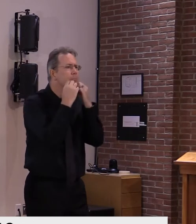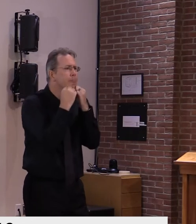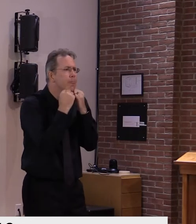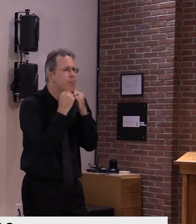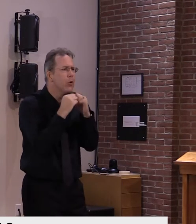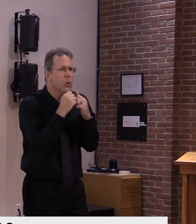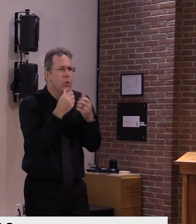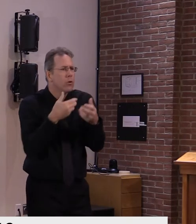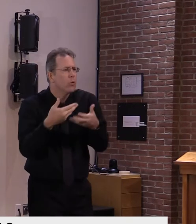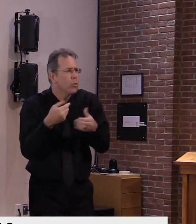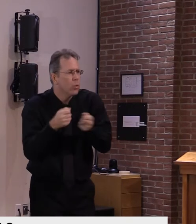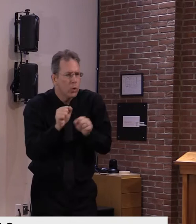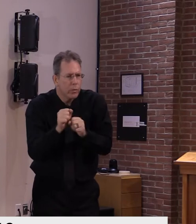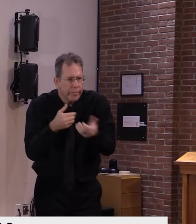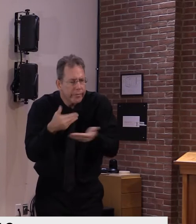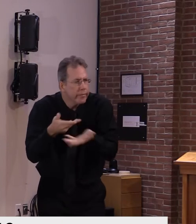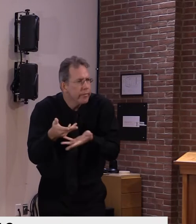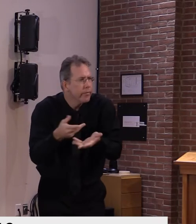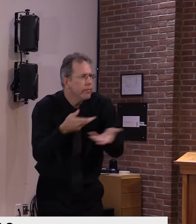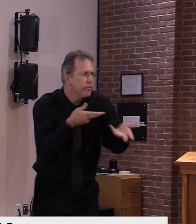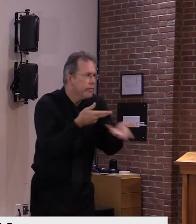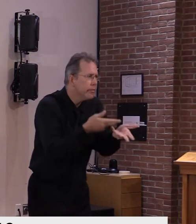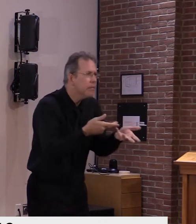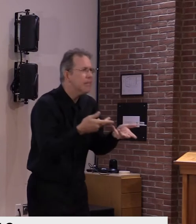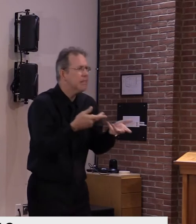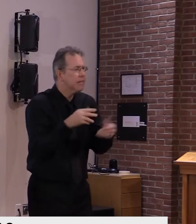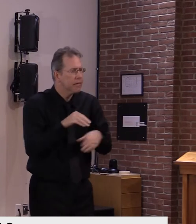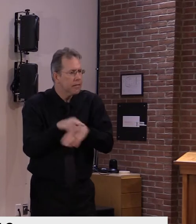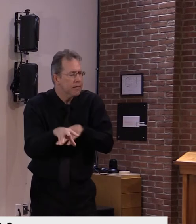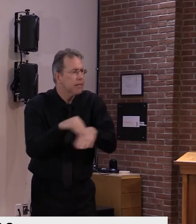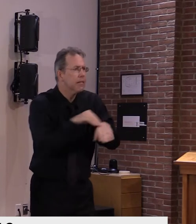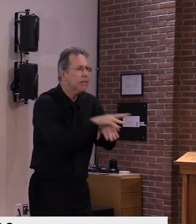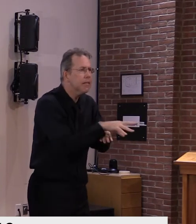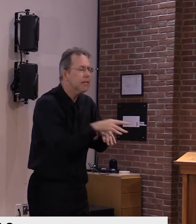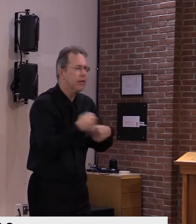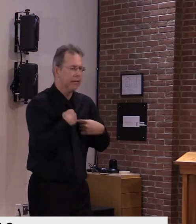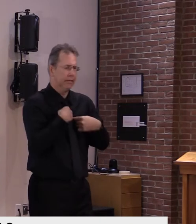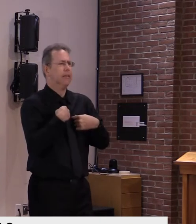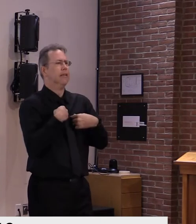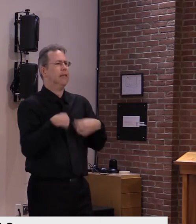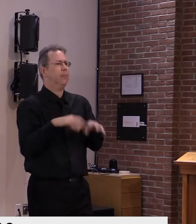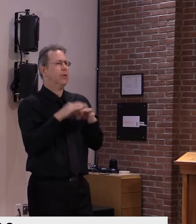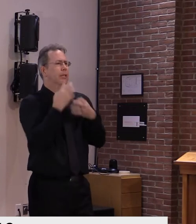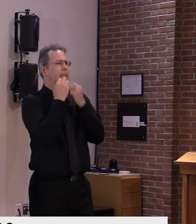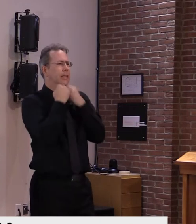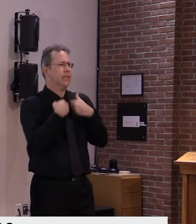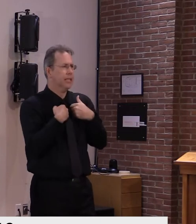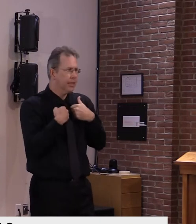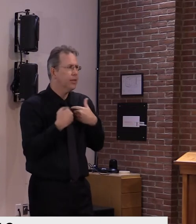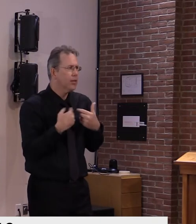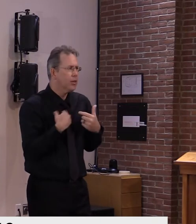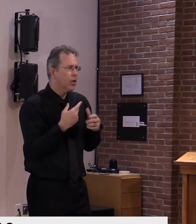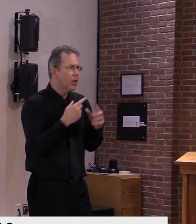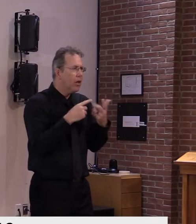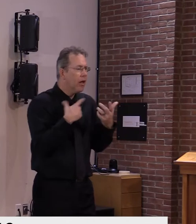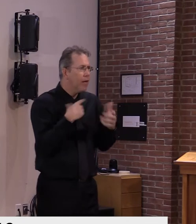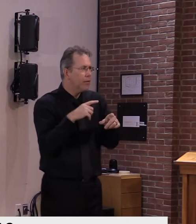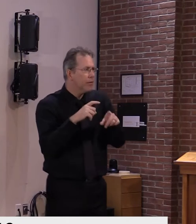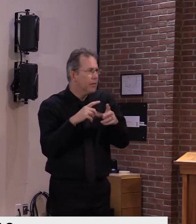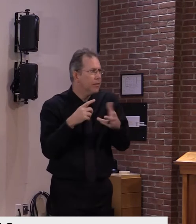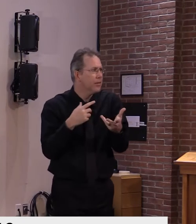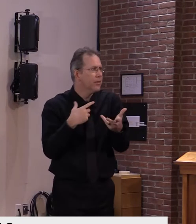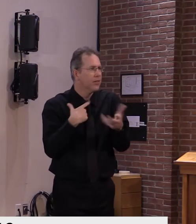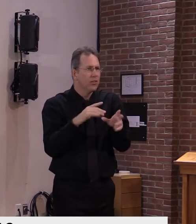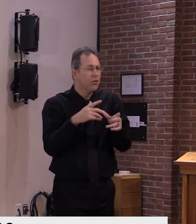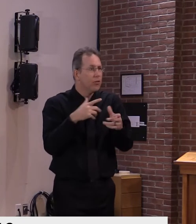don't want to shut down the operations at any of those or impact their colleagues who would have to quarantine if they were in contact with them.